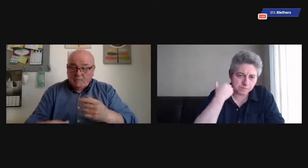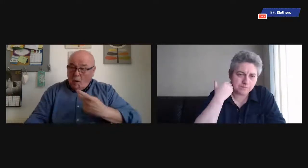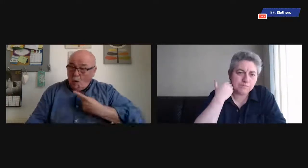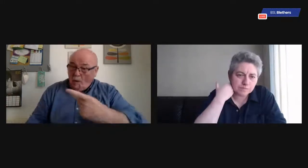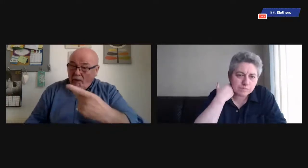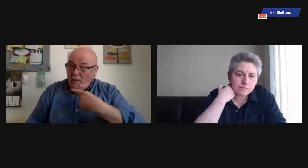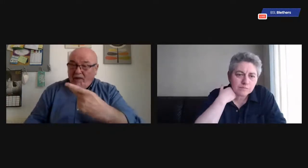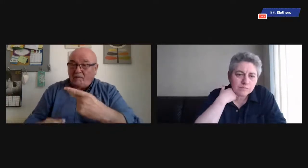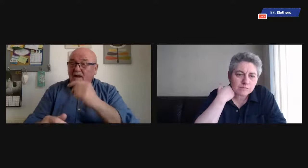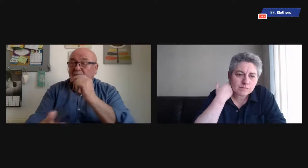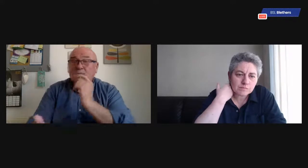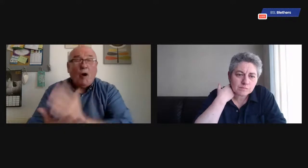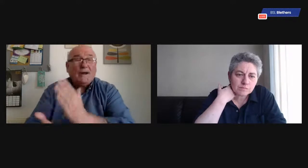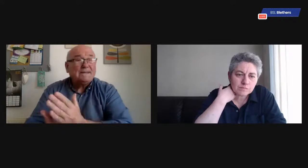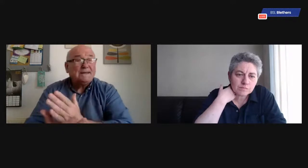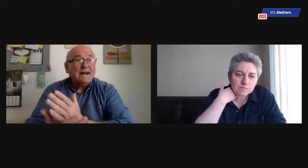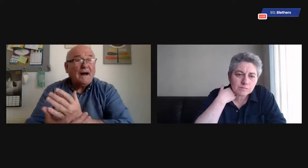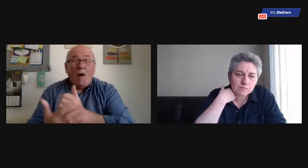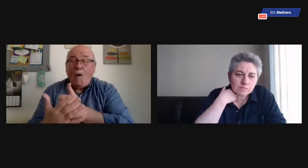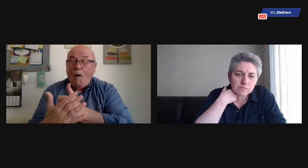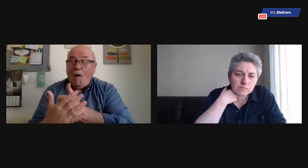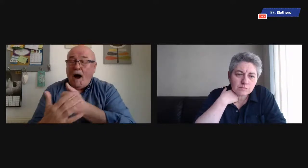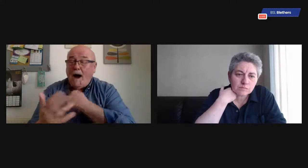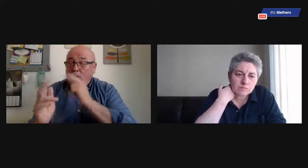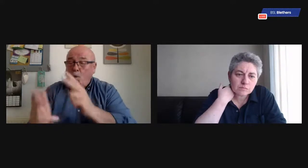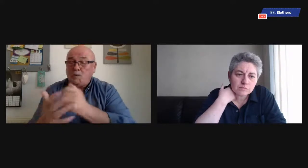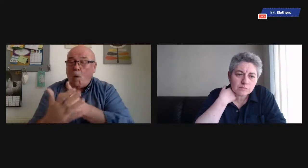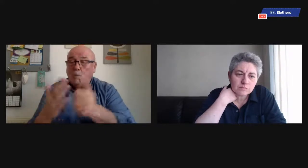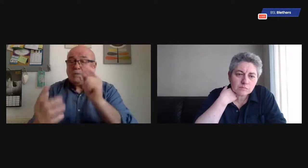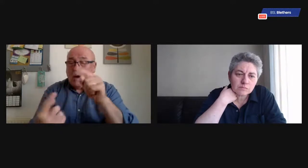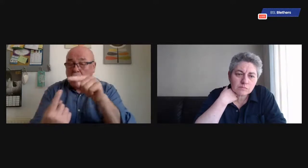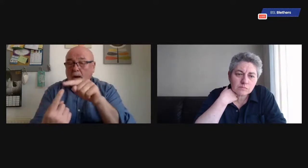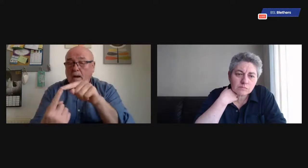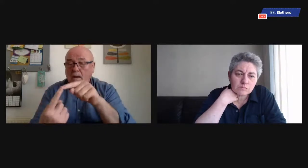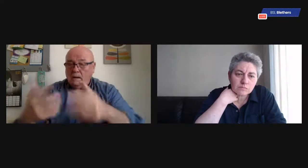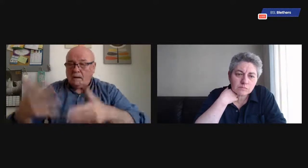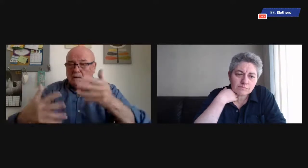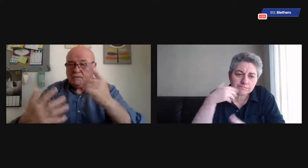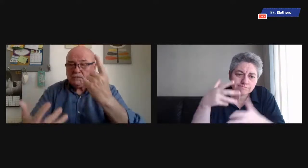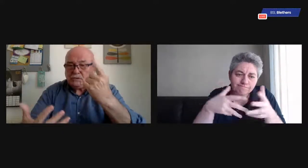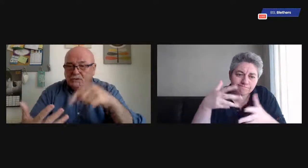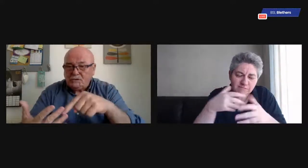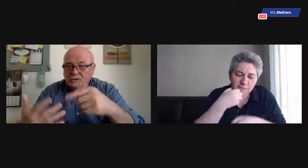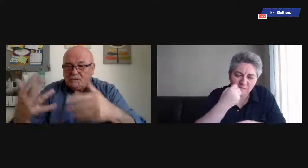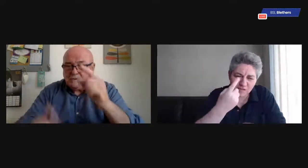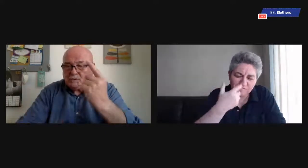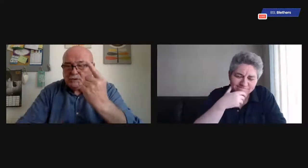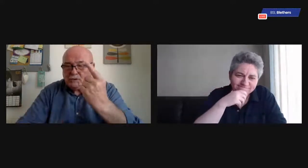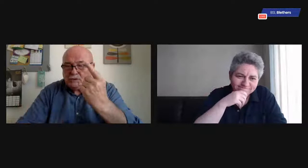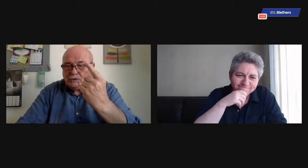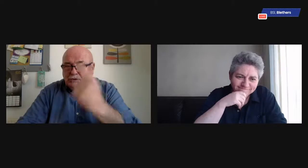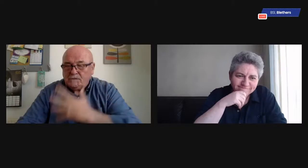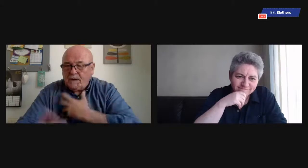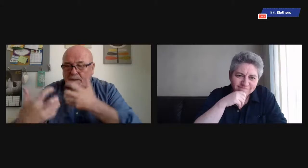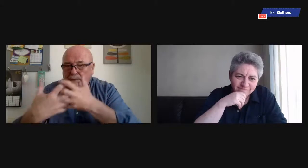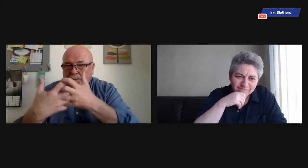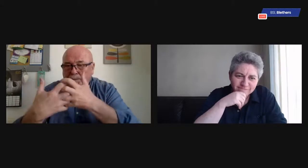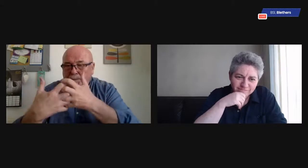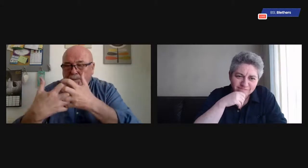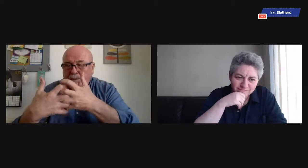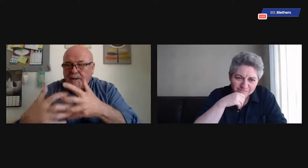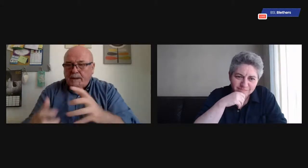you prefer a woman? It's not a problem, and to be honest, uh, it's always